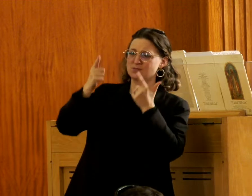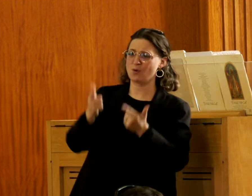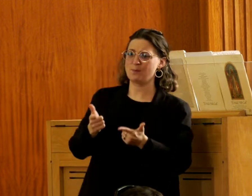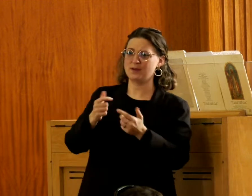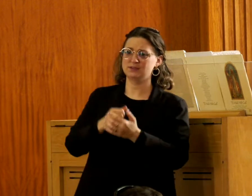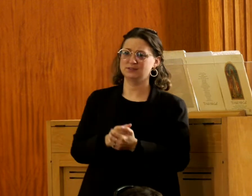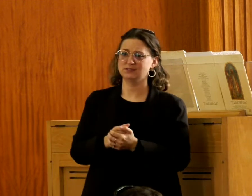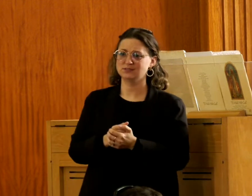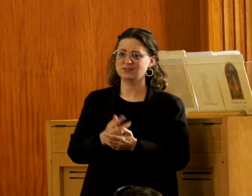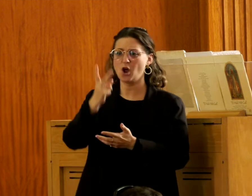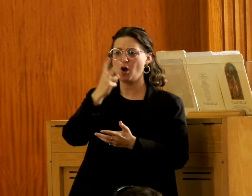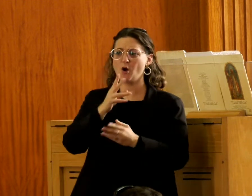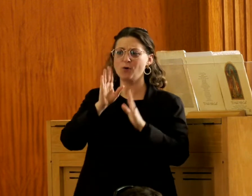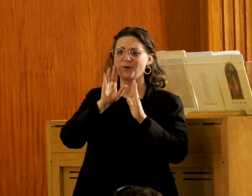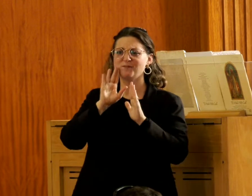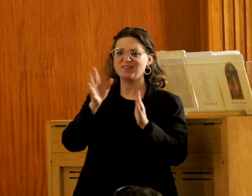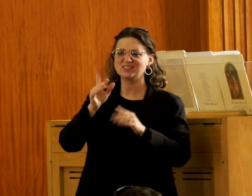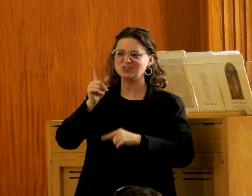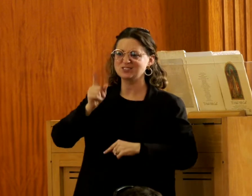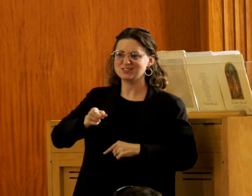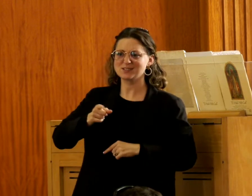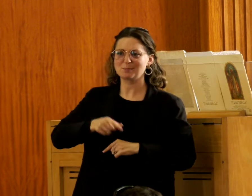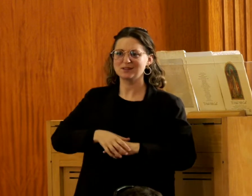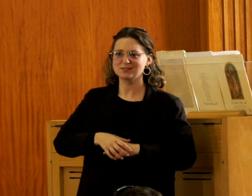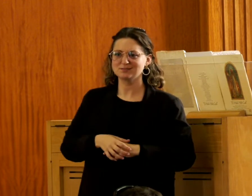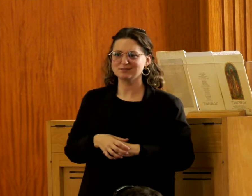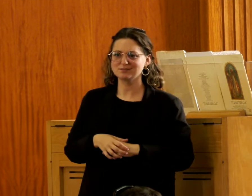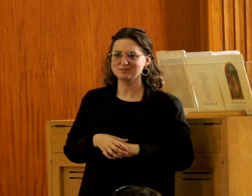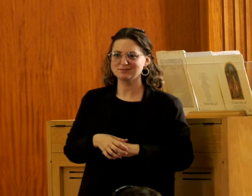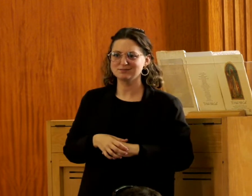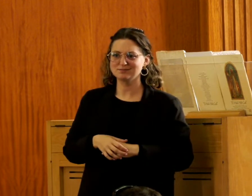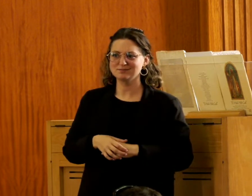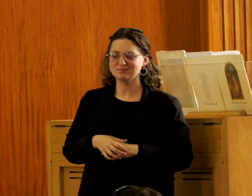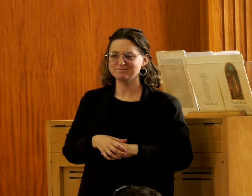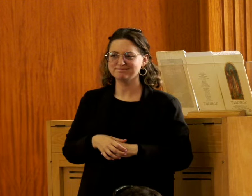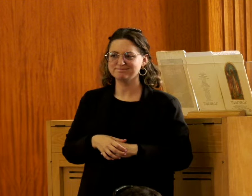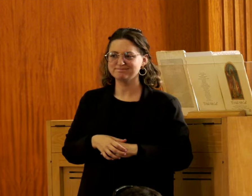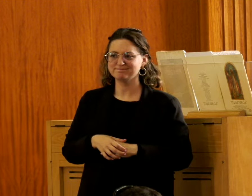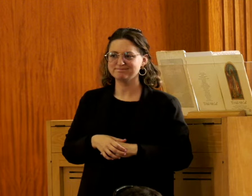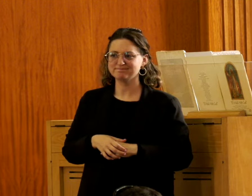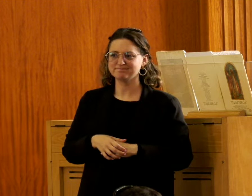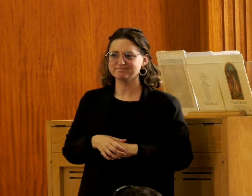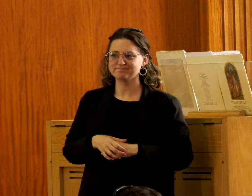good old-fashioned discipline to